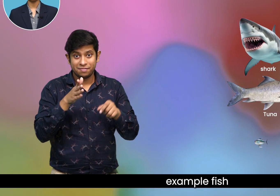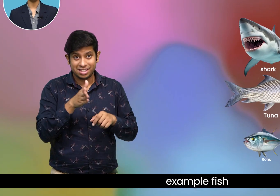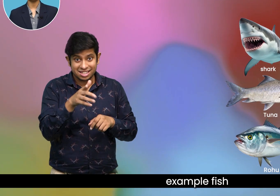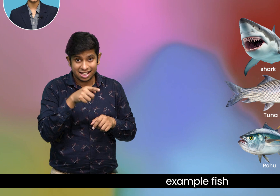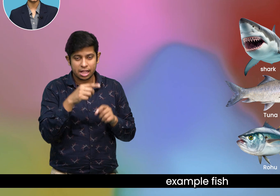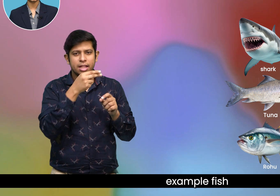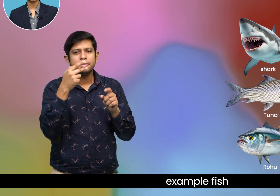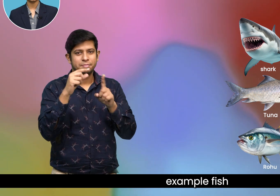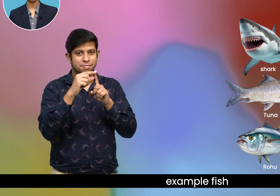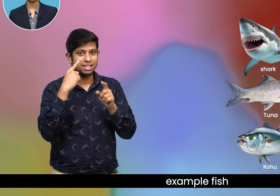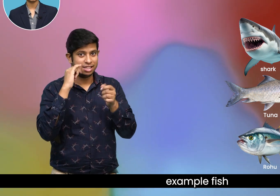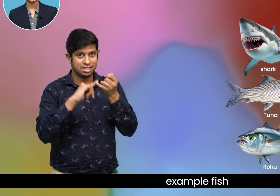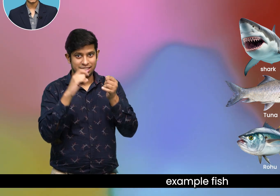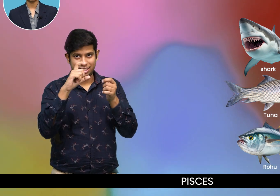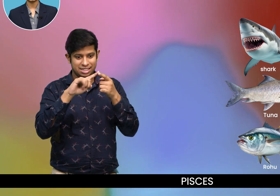Example fish.